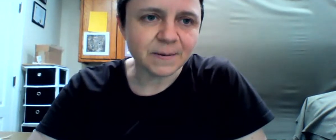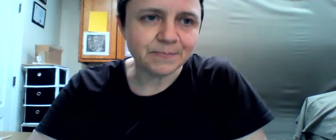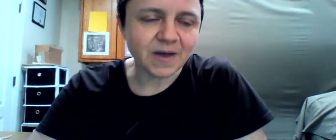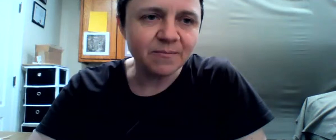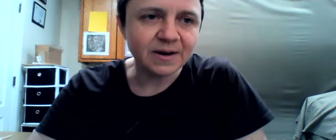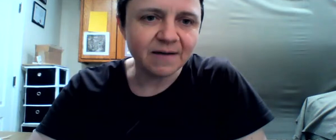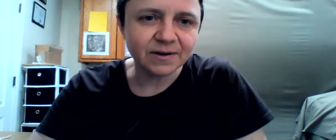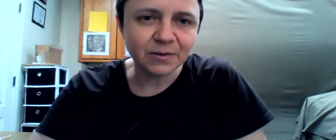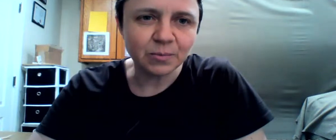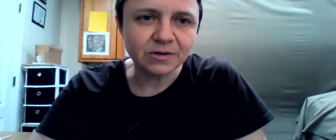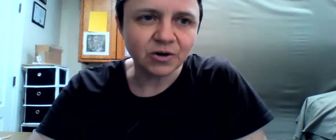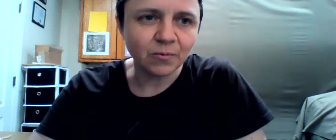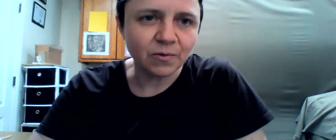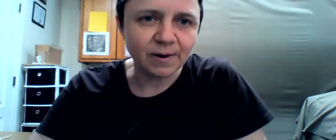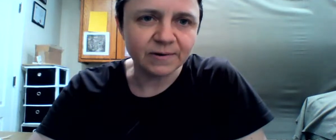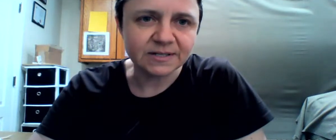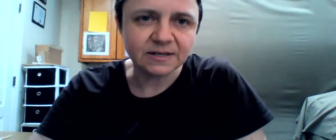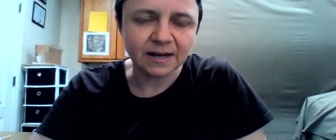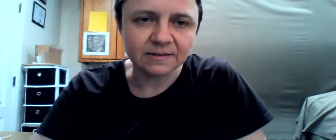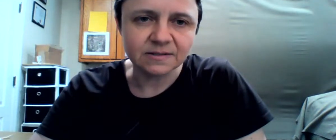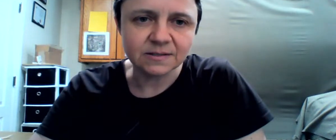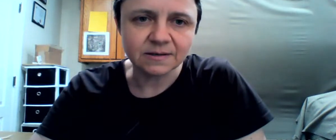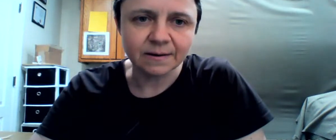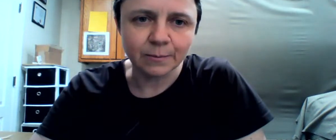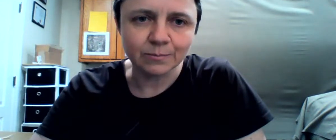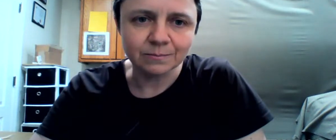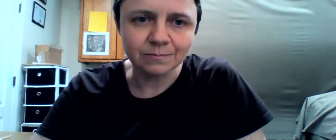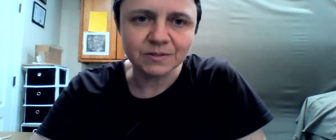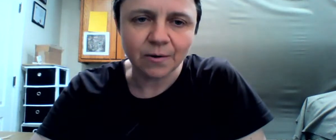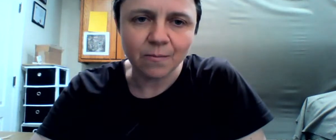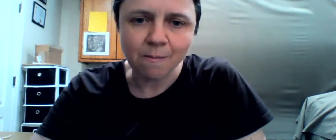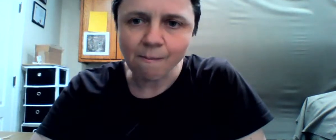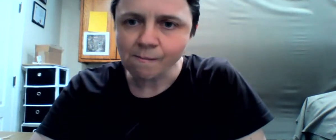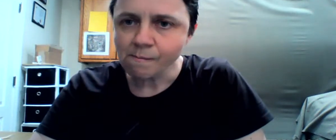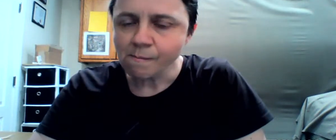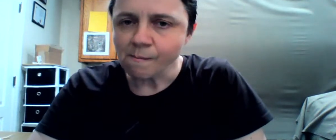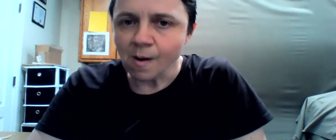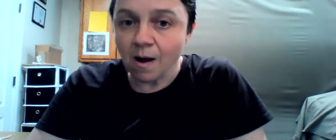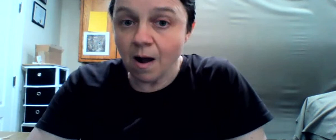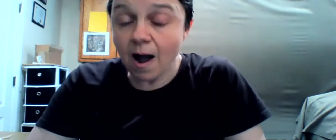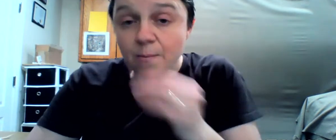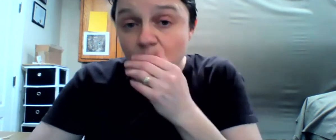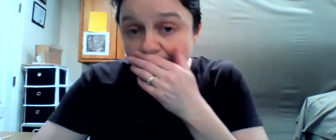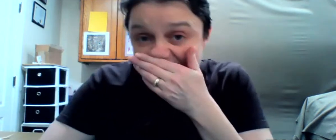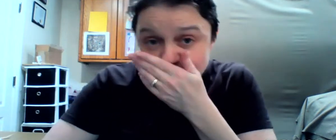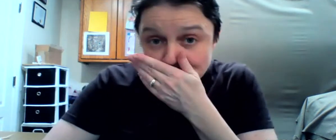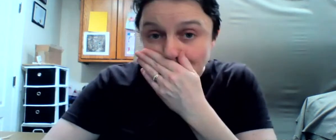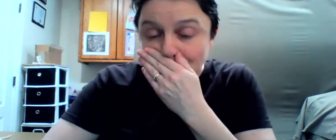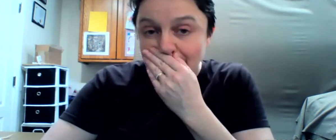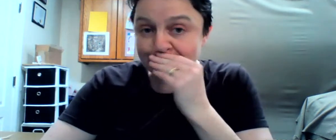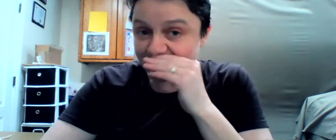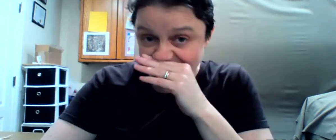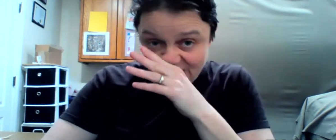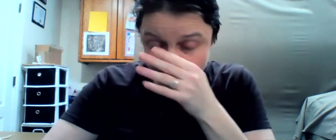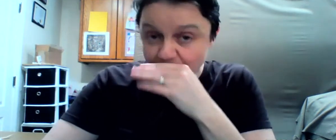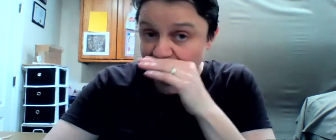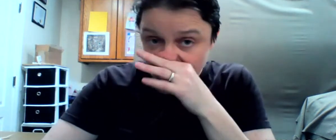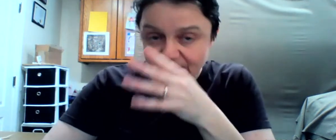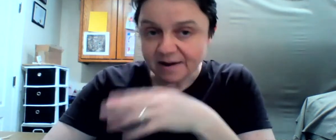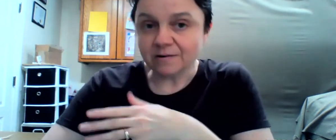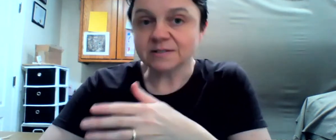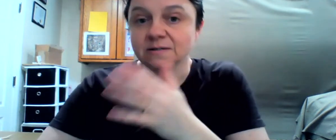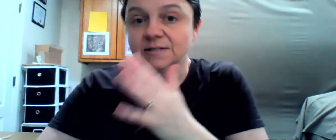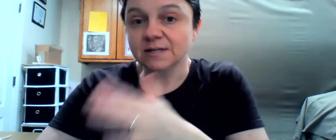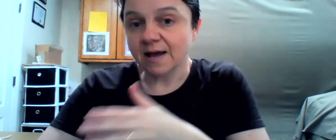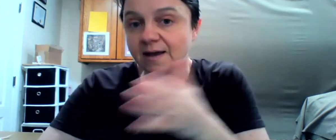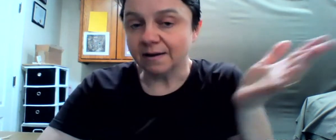Yeah, I've been having a little bit of trouble with my wrists and hands. So Oh, I'm okay to do I've